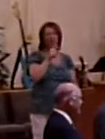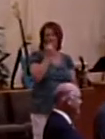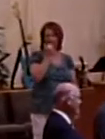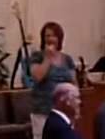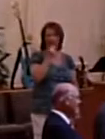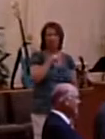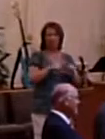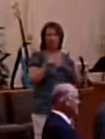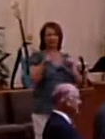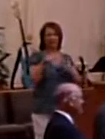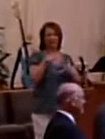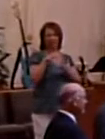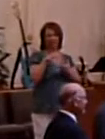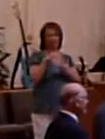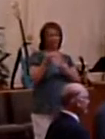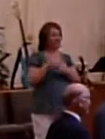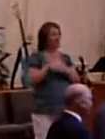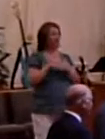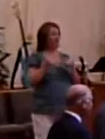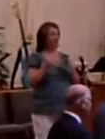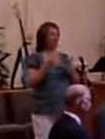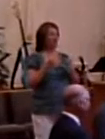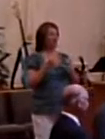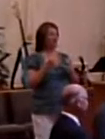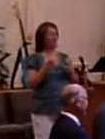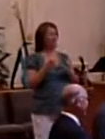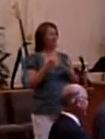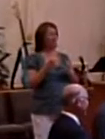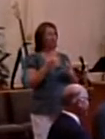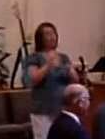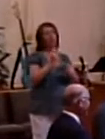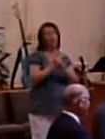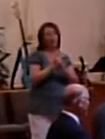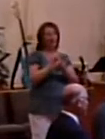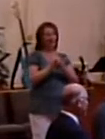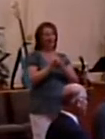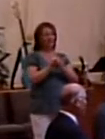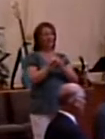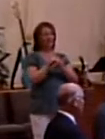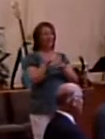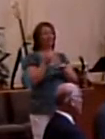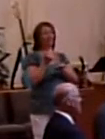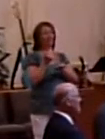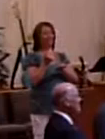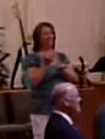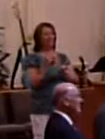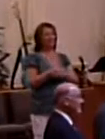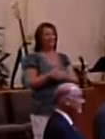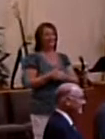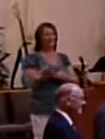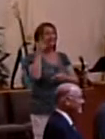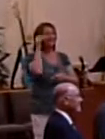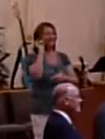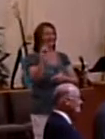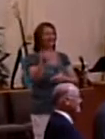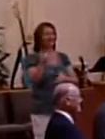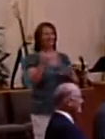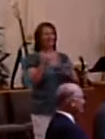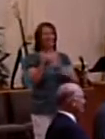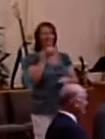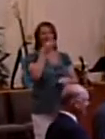yet she still wants to like approve of what I was doing. She just has a little giggle. So kind of like she's getting ready to do here in a second.